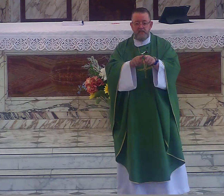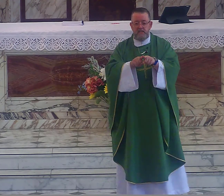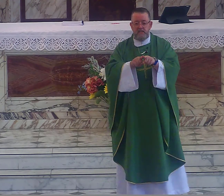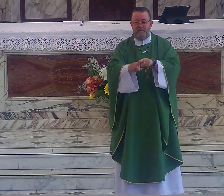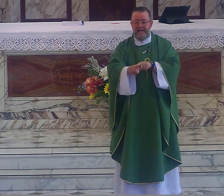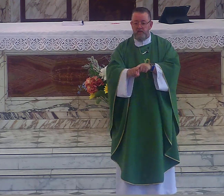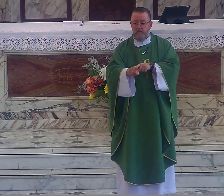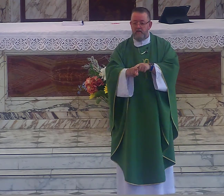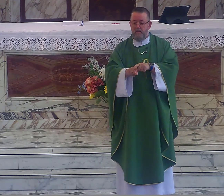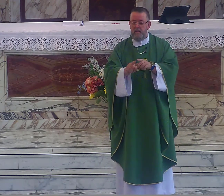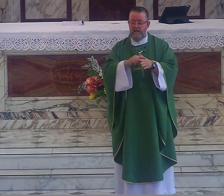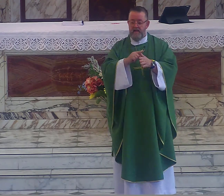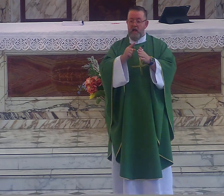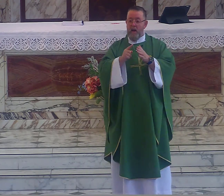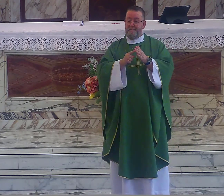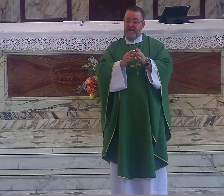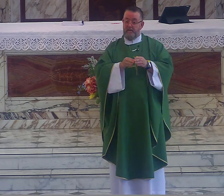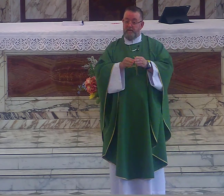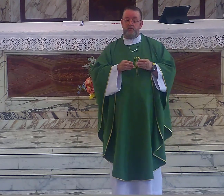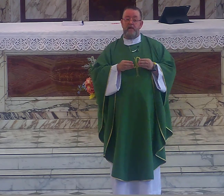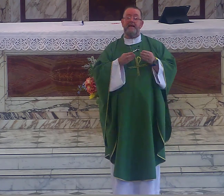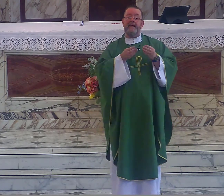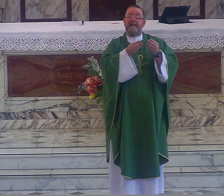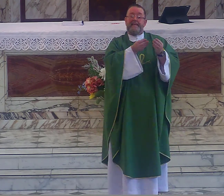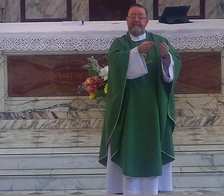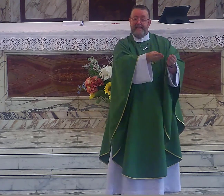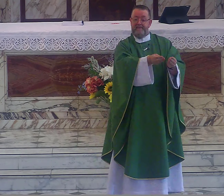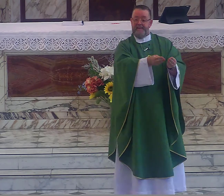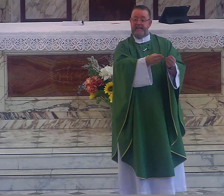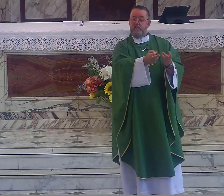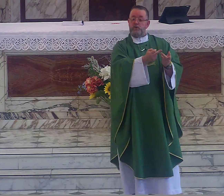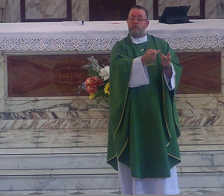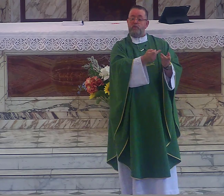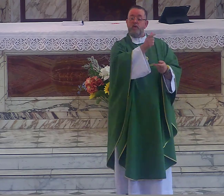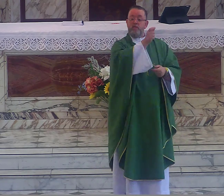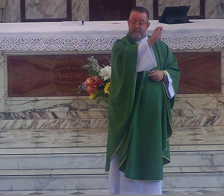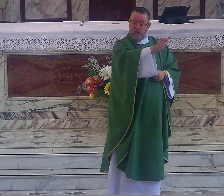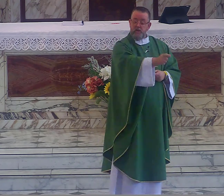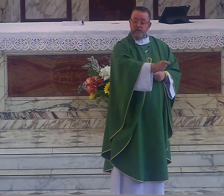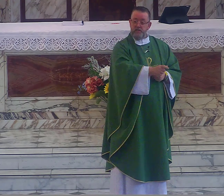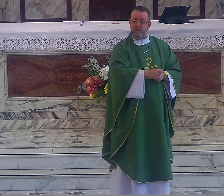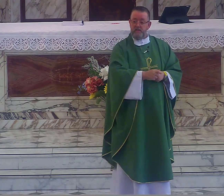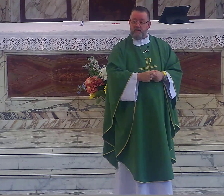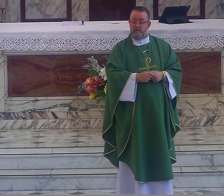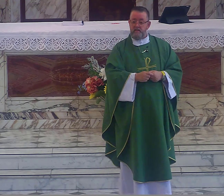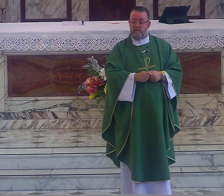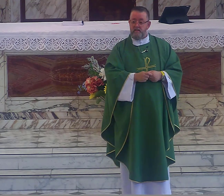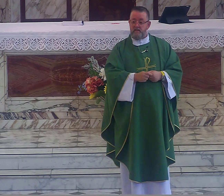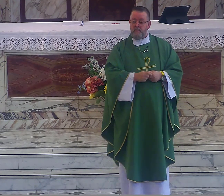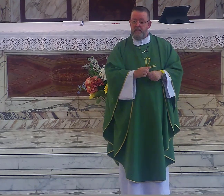something special about giving to another person.